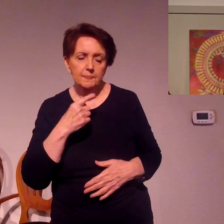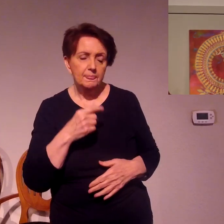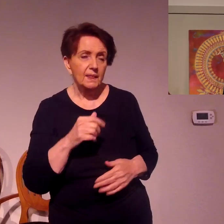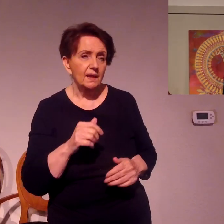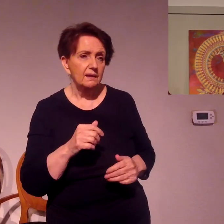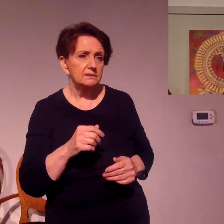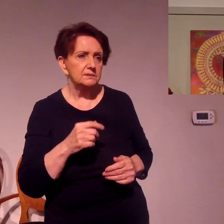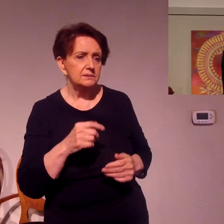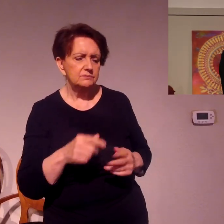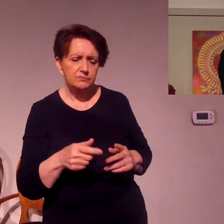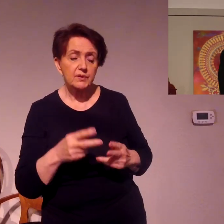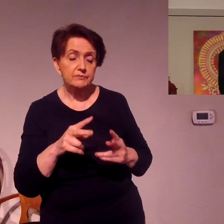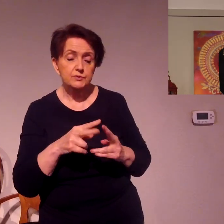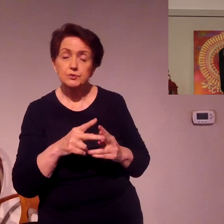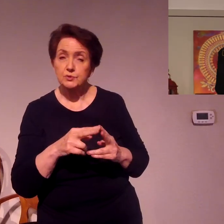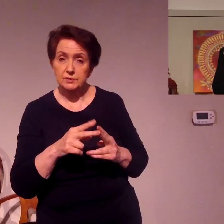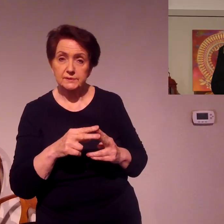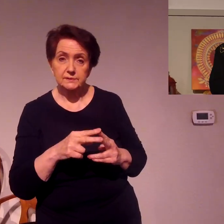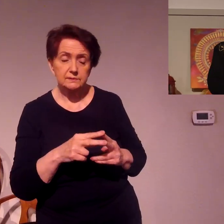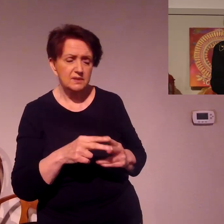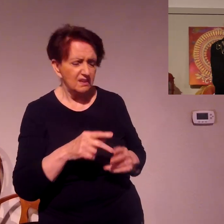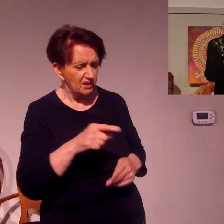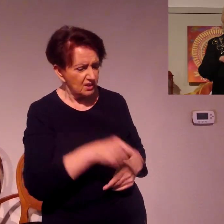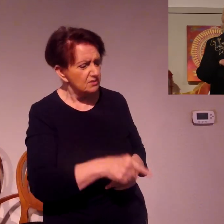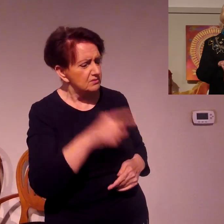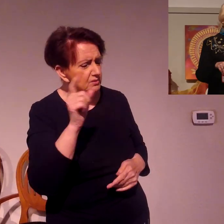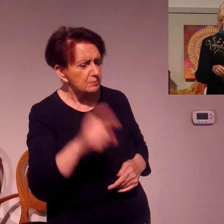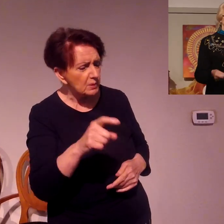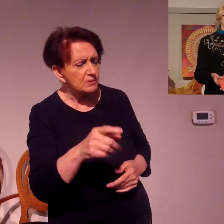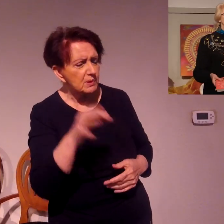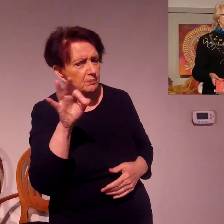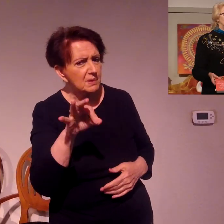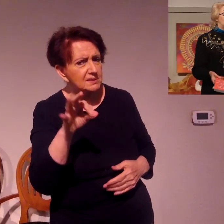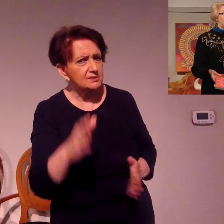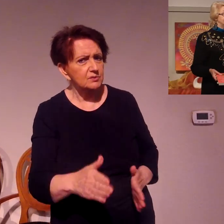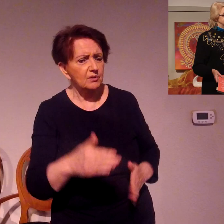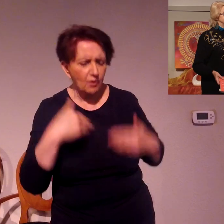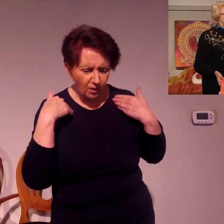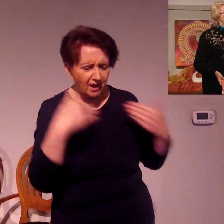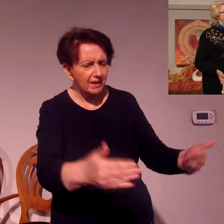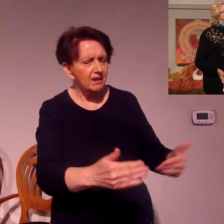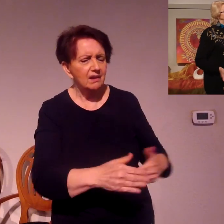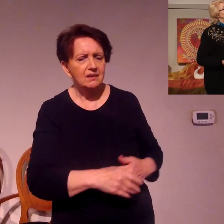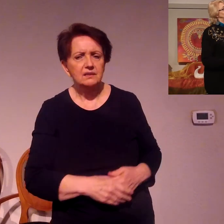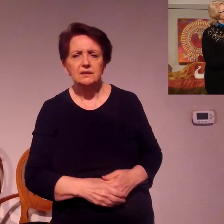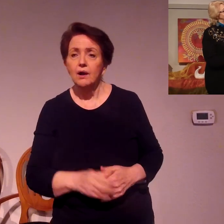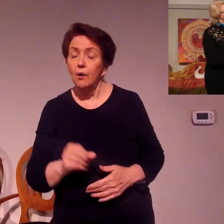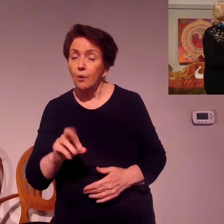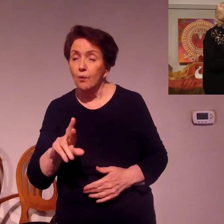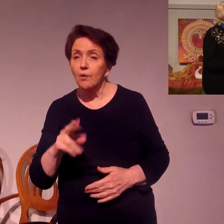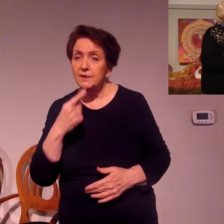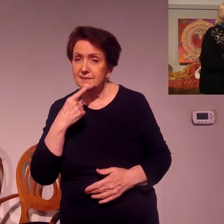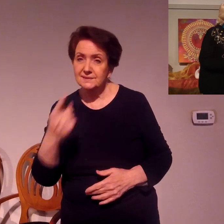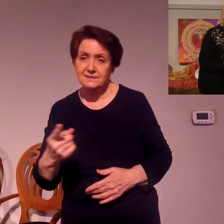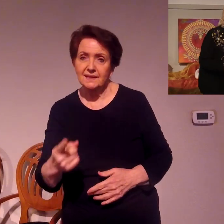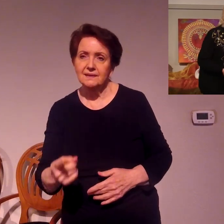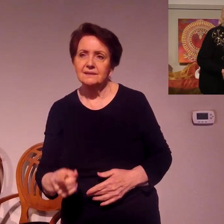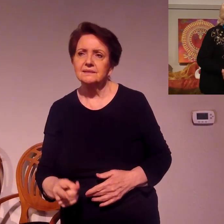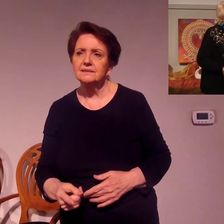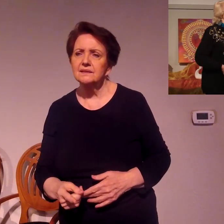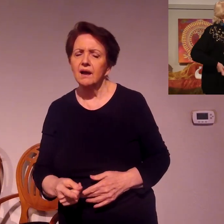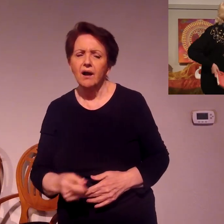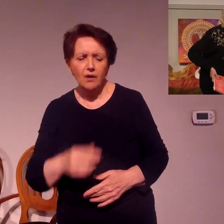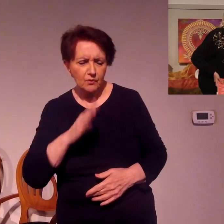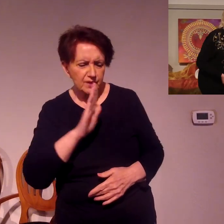the matter with you? Come on, you're supposed to be a minister. Go do it. Or I can say, no, really, this is in your